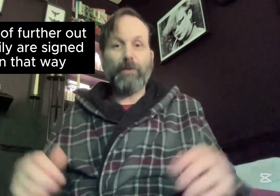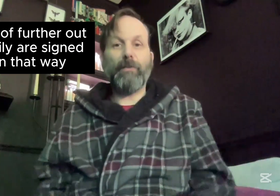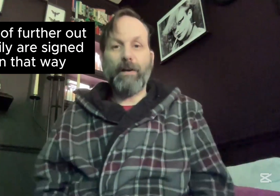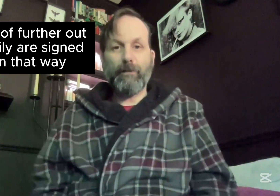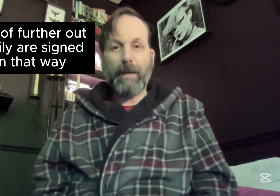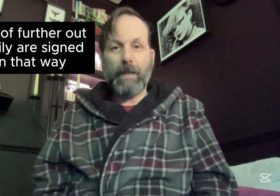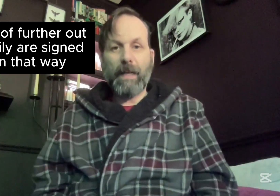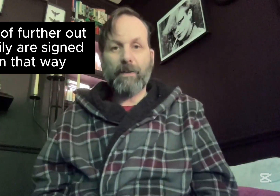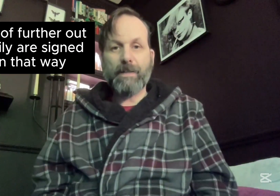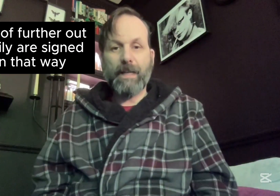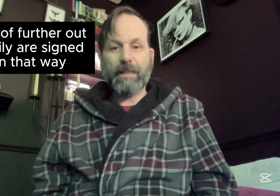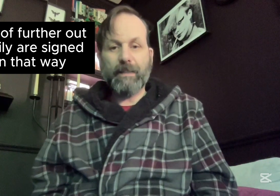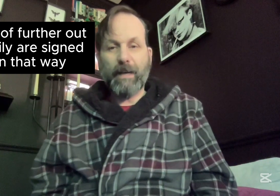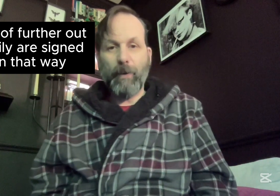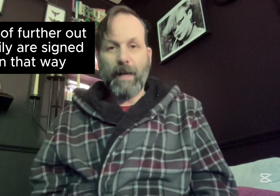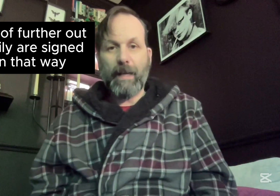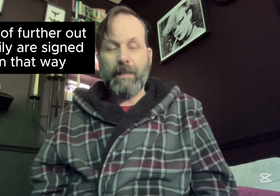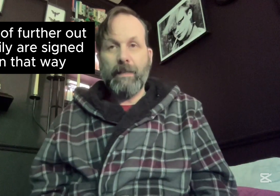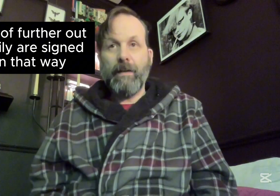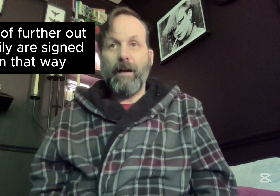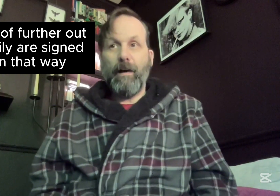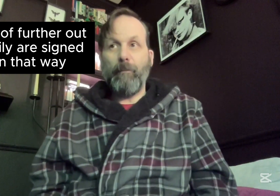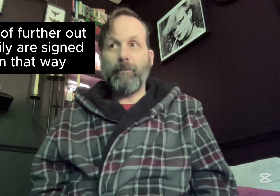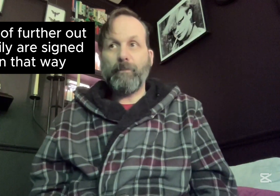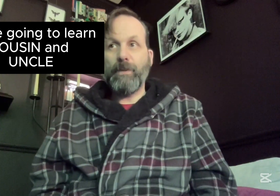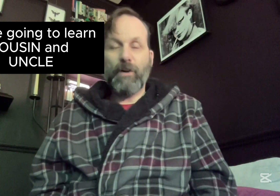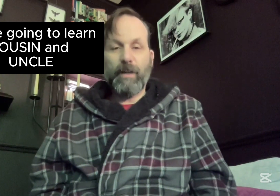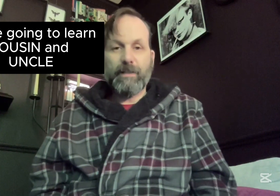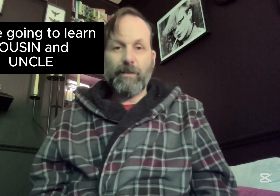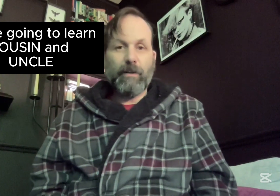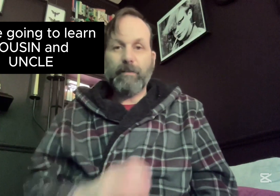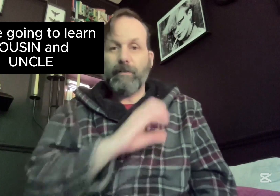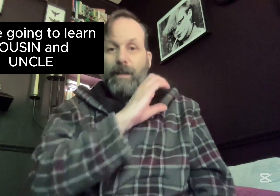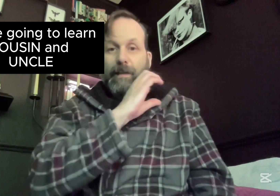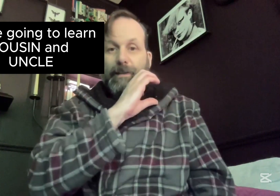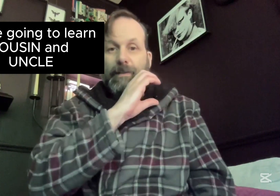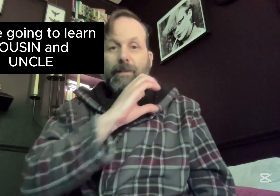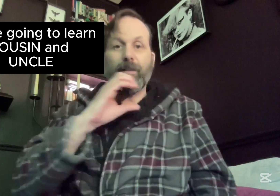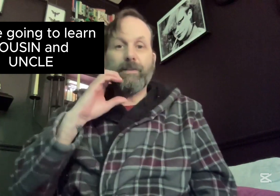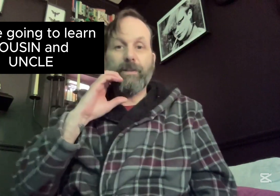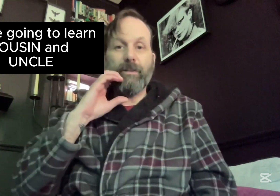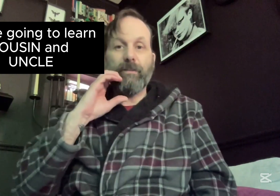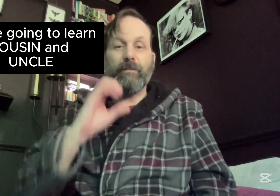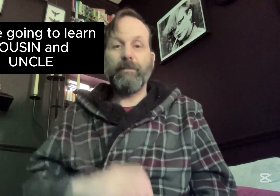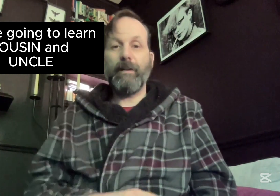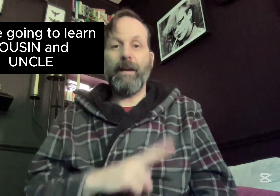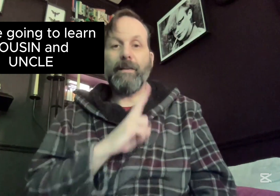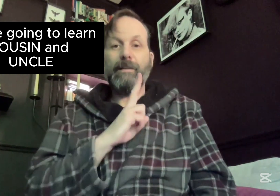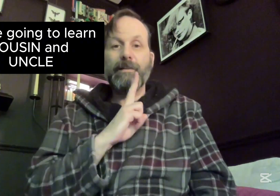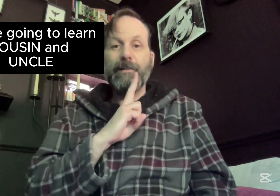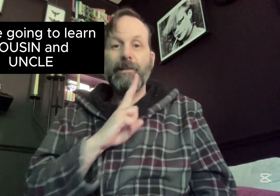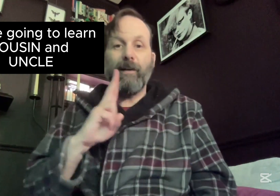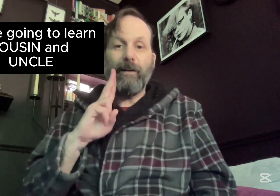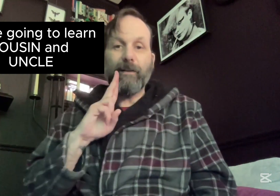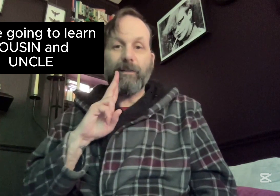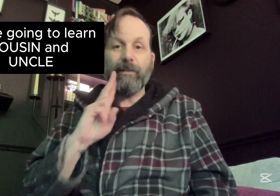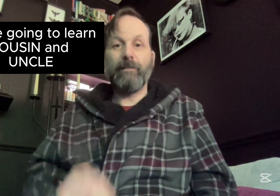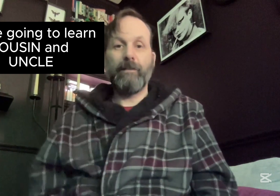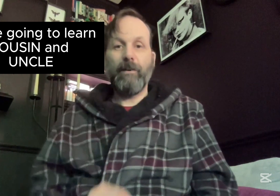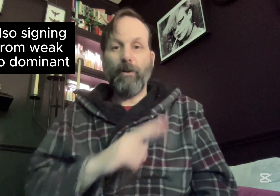further out family are signed in that way. You're going to learn cousin and uncle